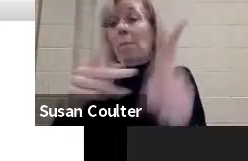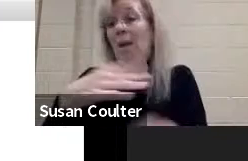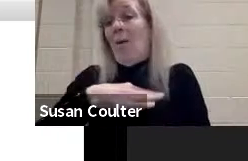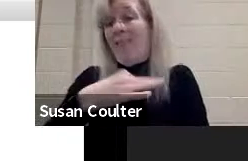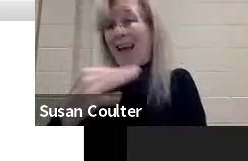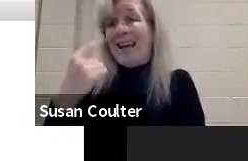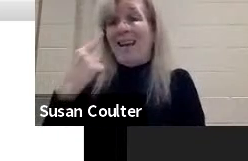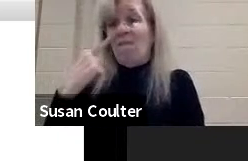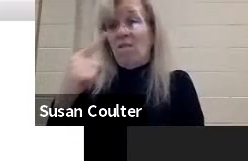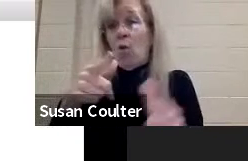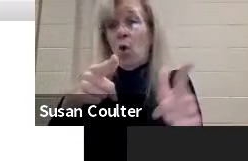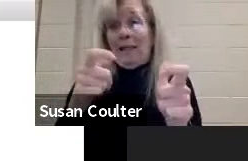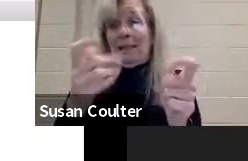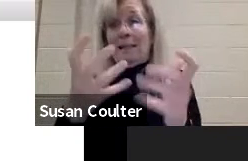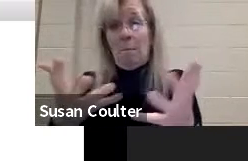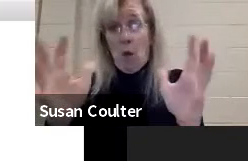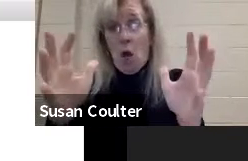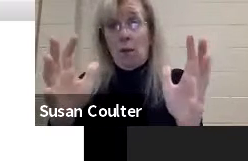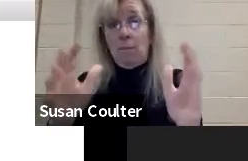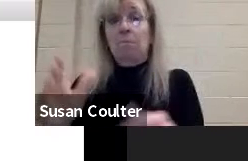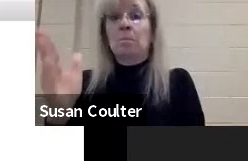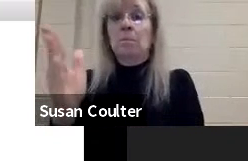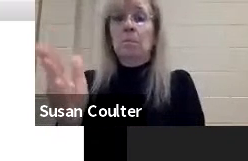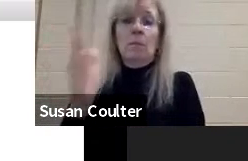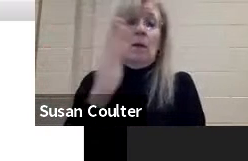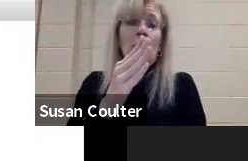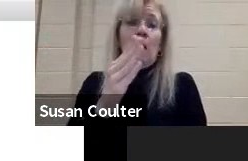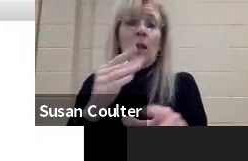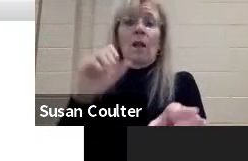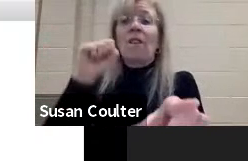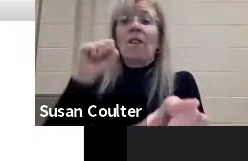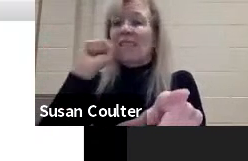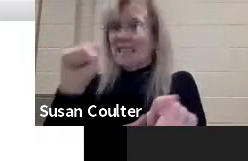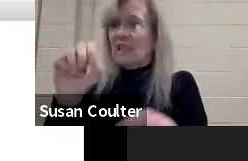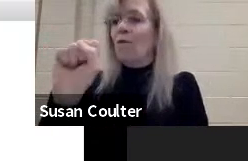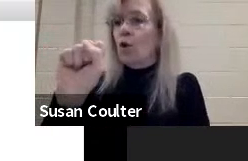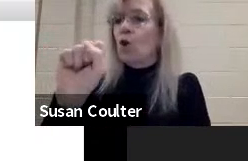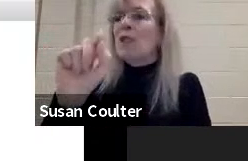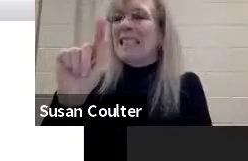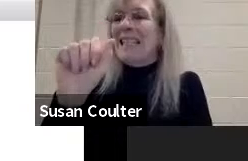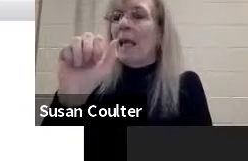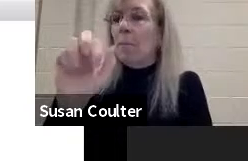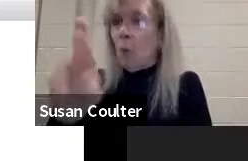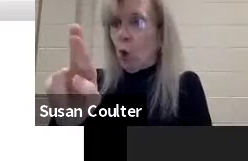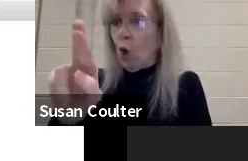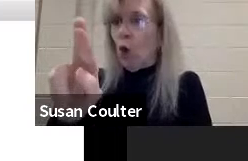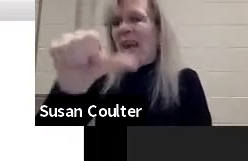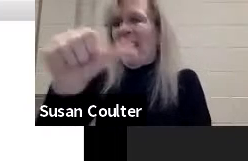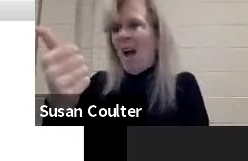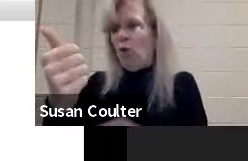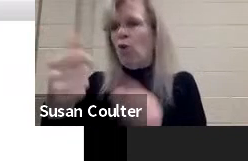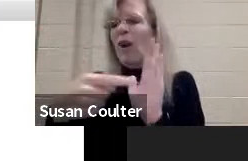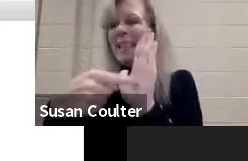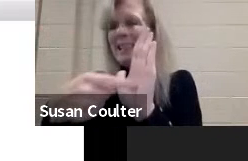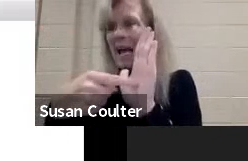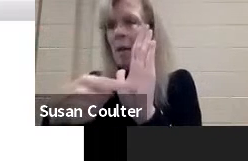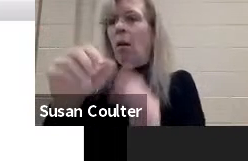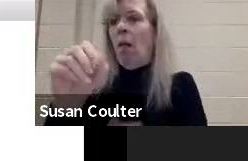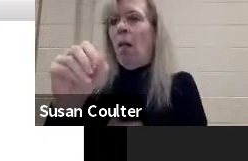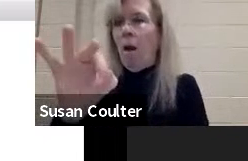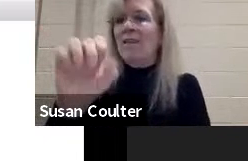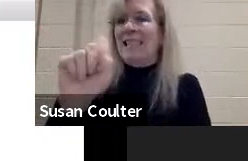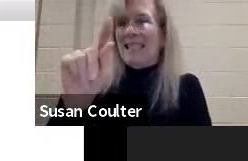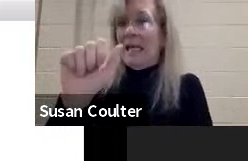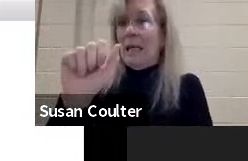cooking, but people like it for an Instant Pot. The silver steamer, another